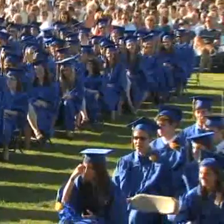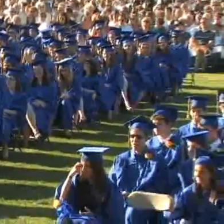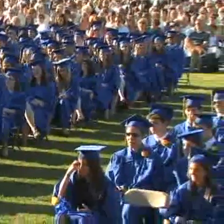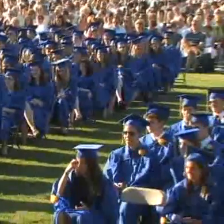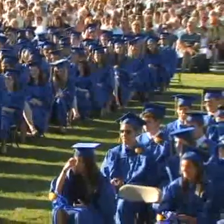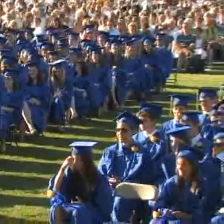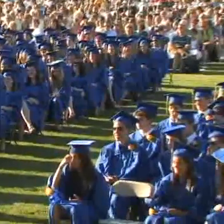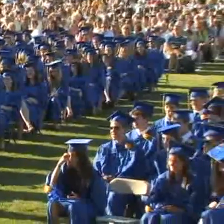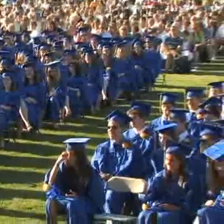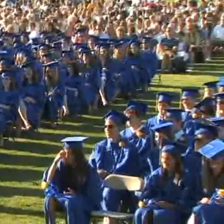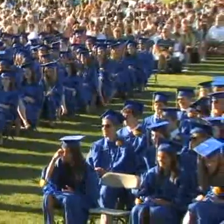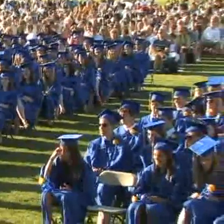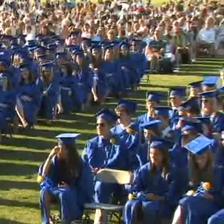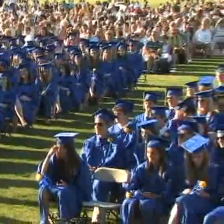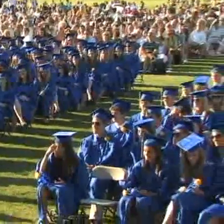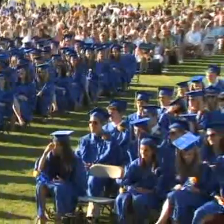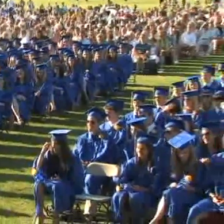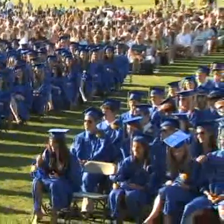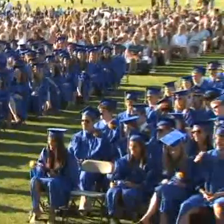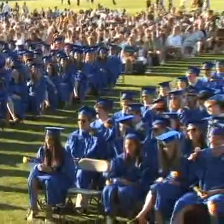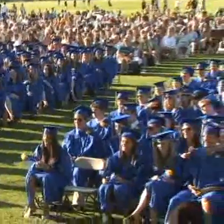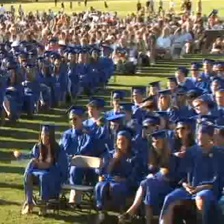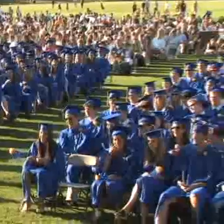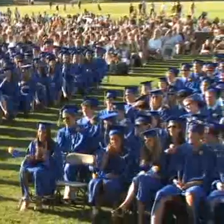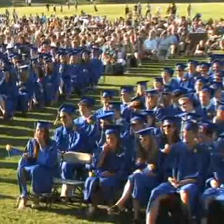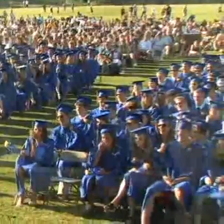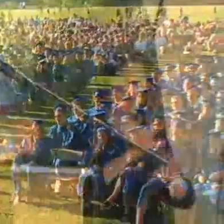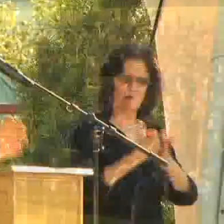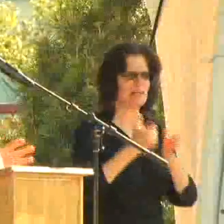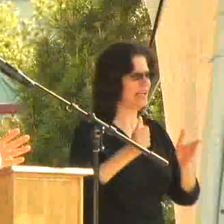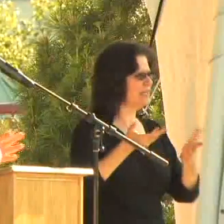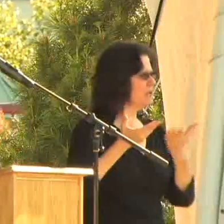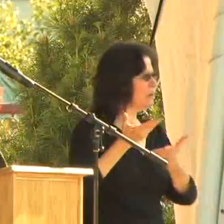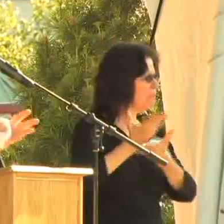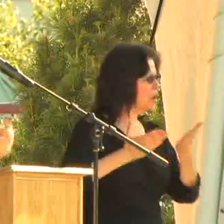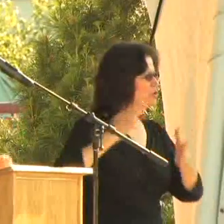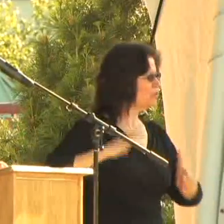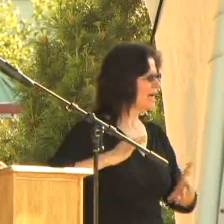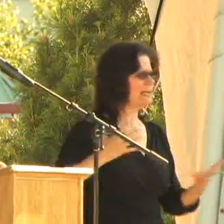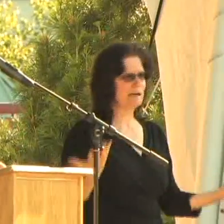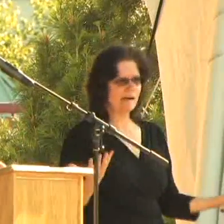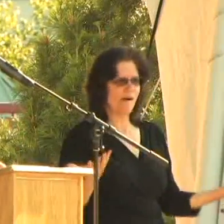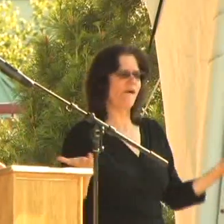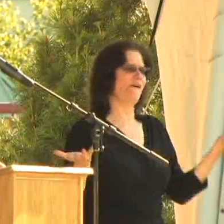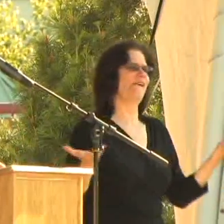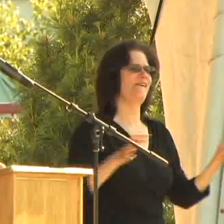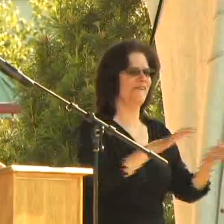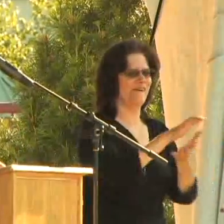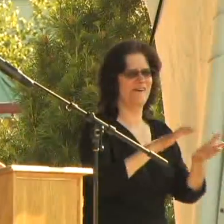activity? And if it's not ready on the day of graduation, can I get some partial credit,